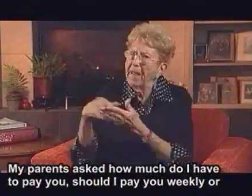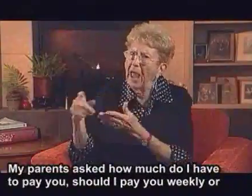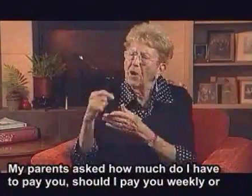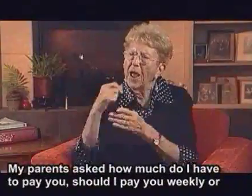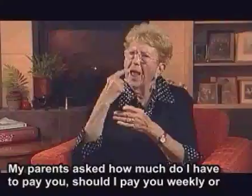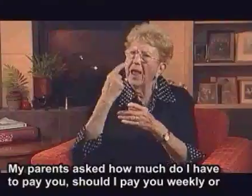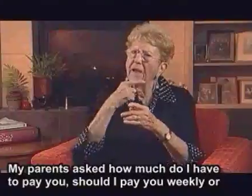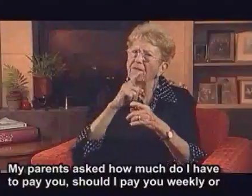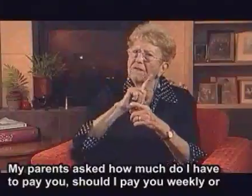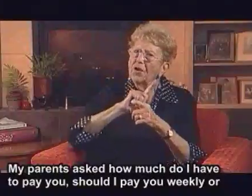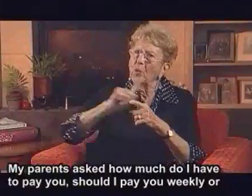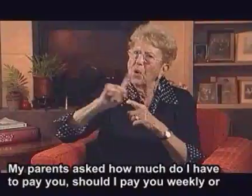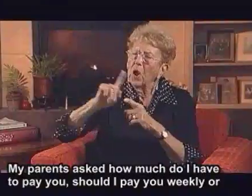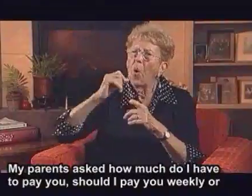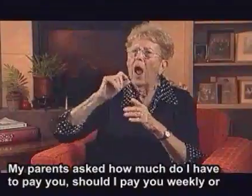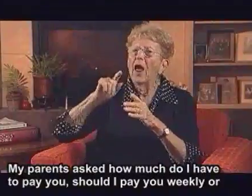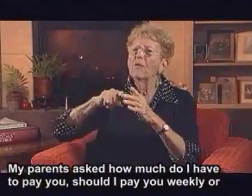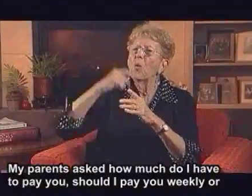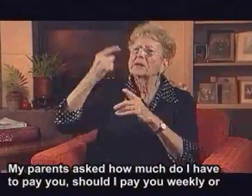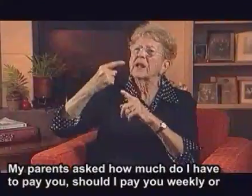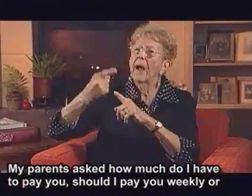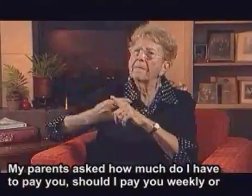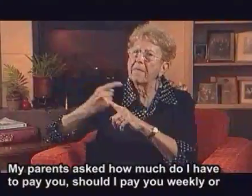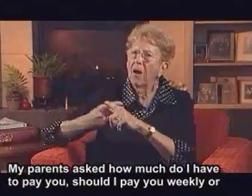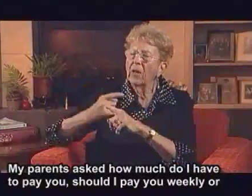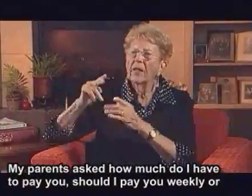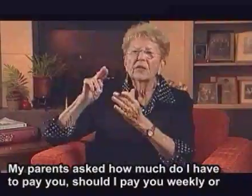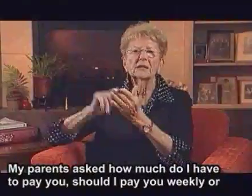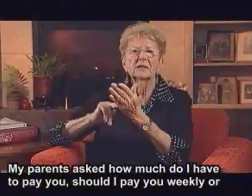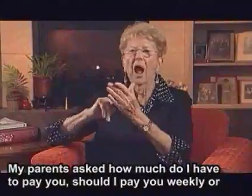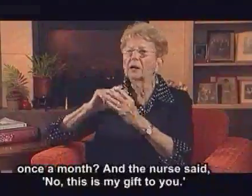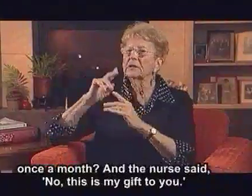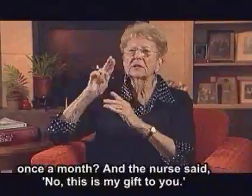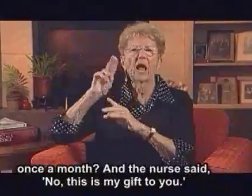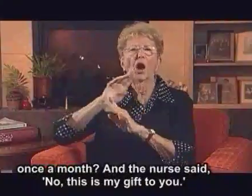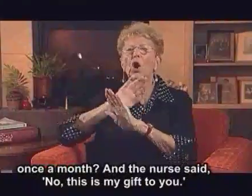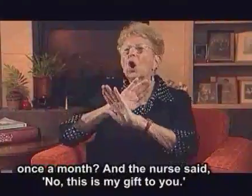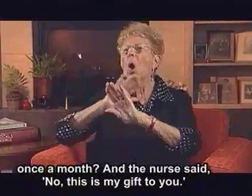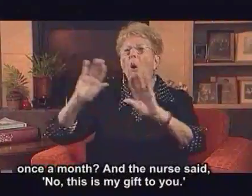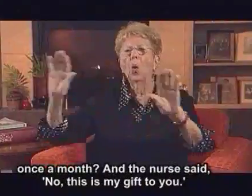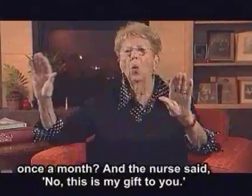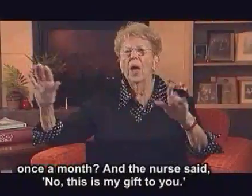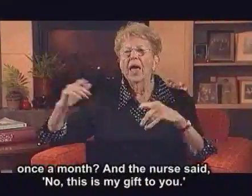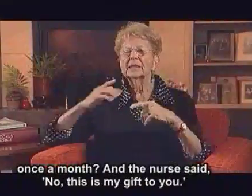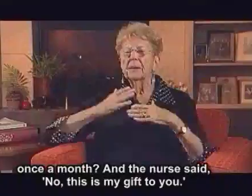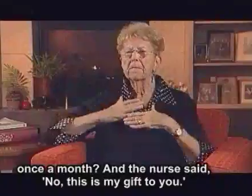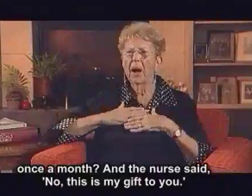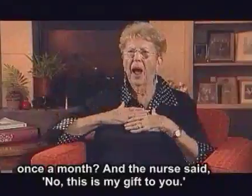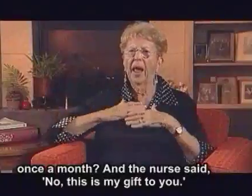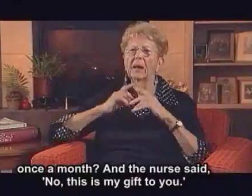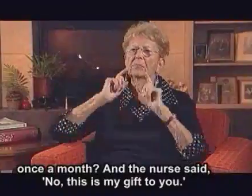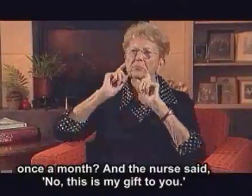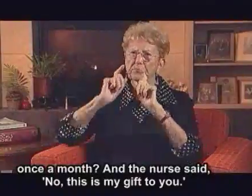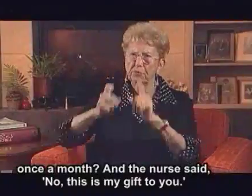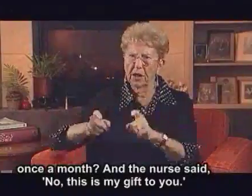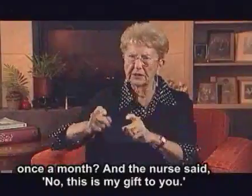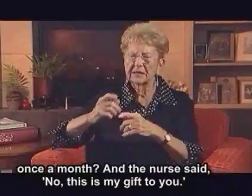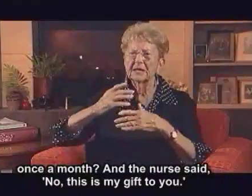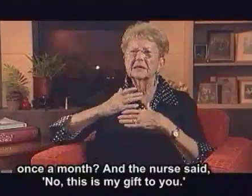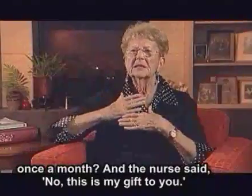My parents asked, how much do I have to pay you? Should I pay you weekly or once a month? And the nurse said, no, this is my gift to